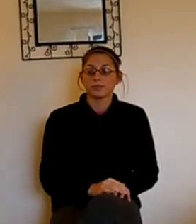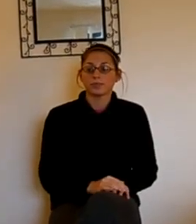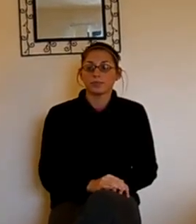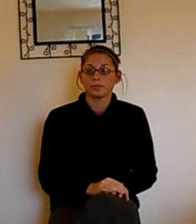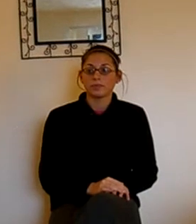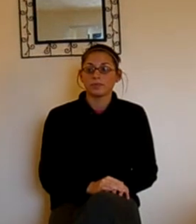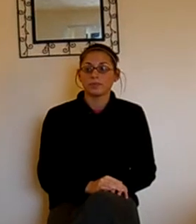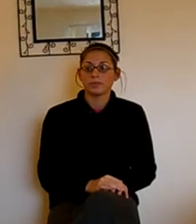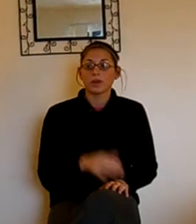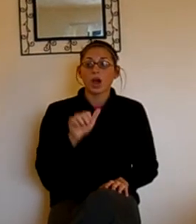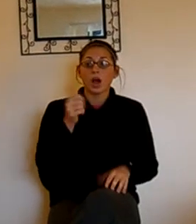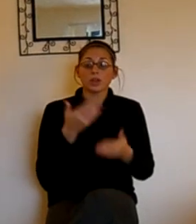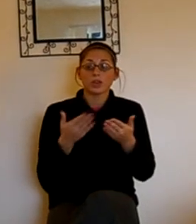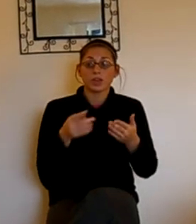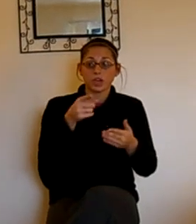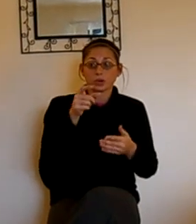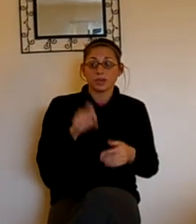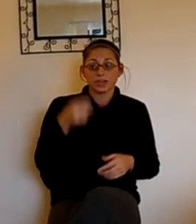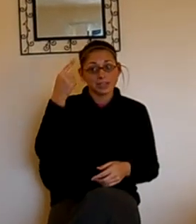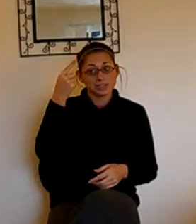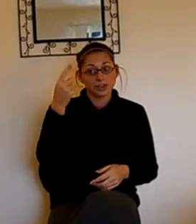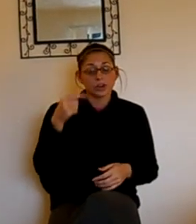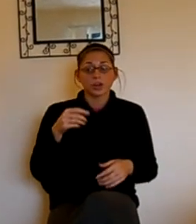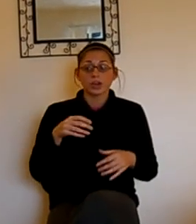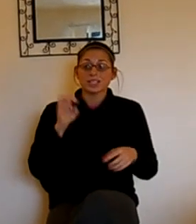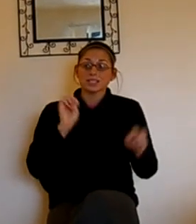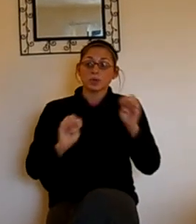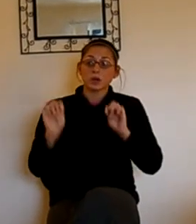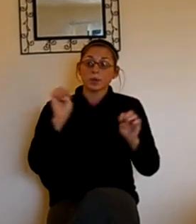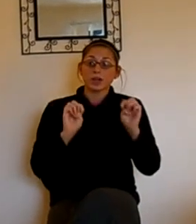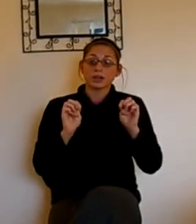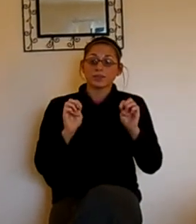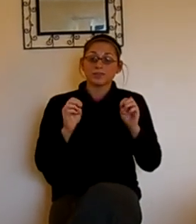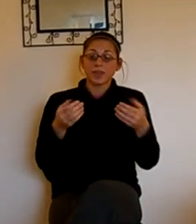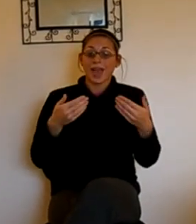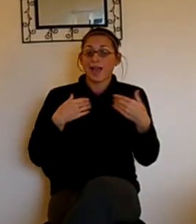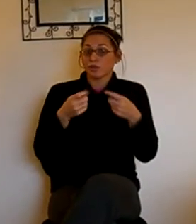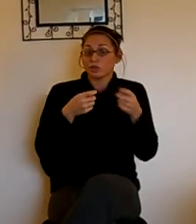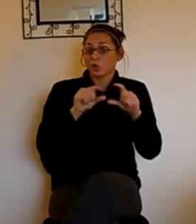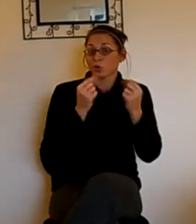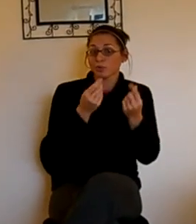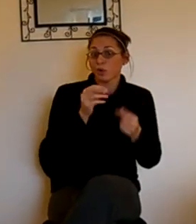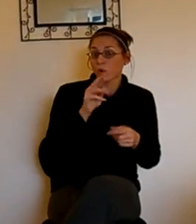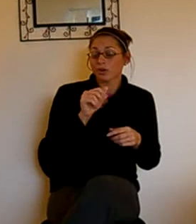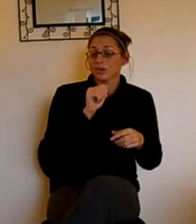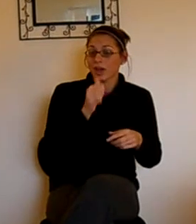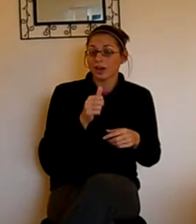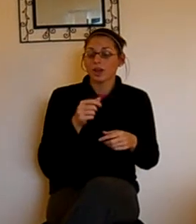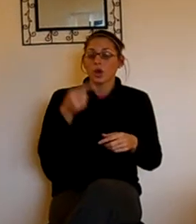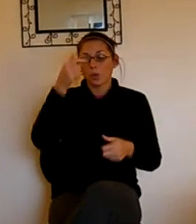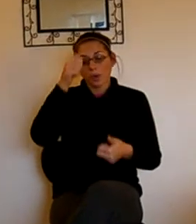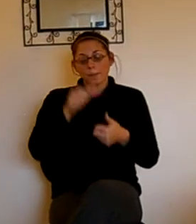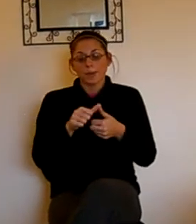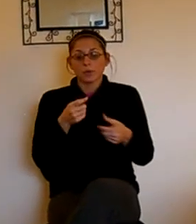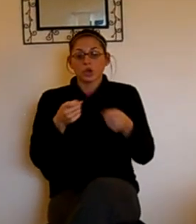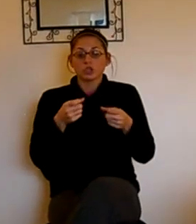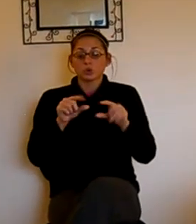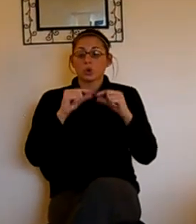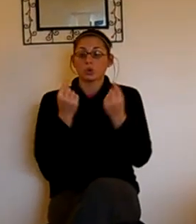Okay, the other thing that you need to consider in an experiment is if you're going to have a control group or not. Now remember, the control group is used as a comparison